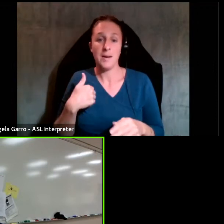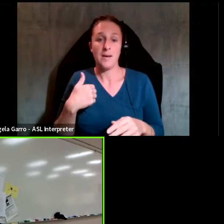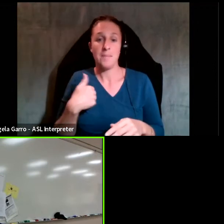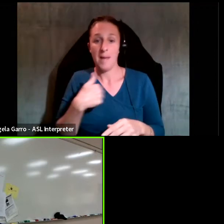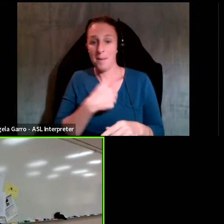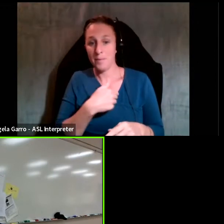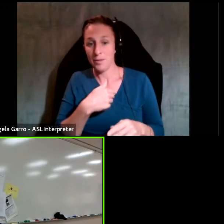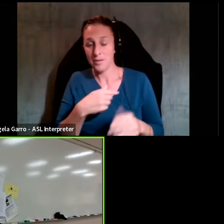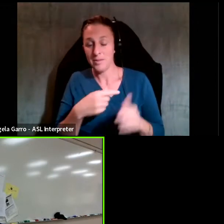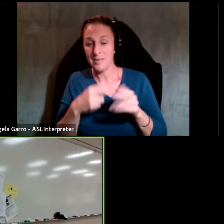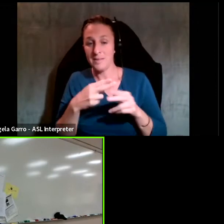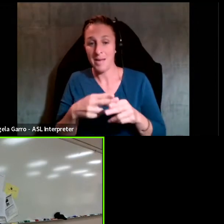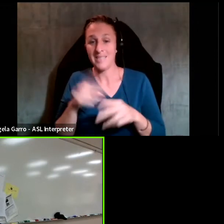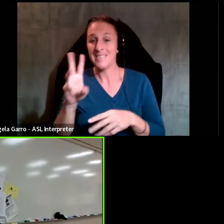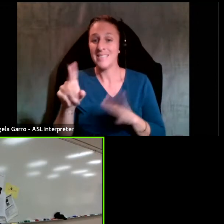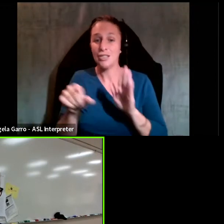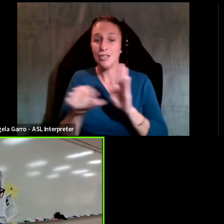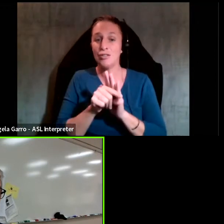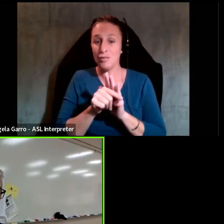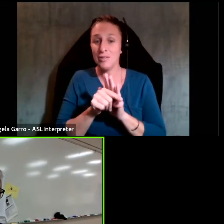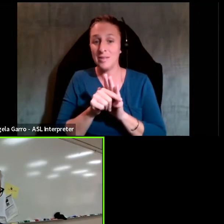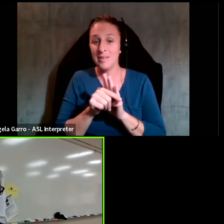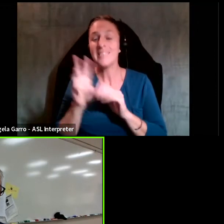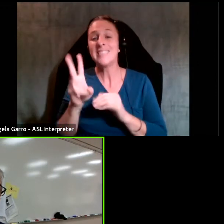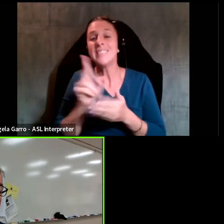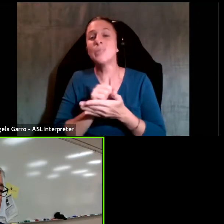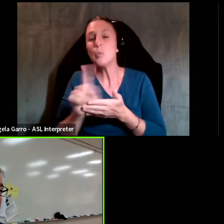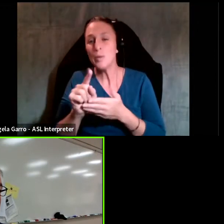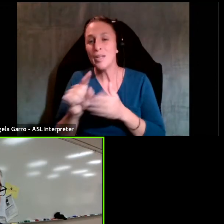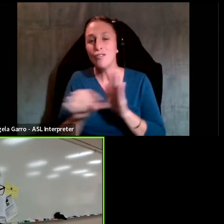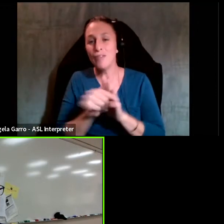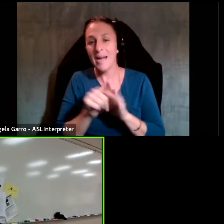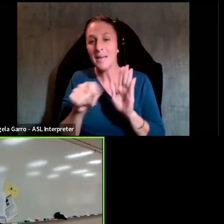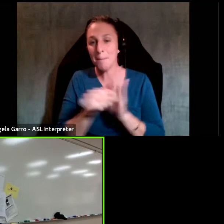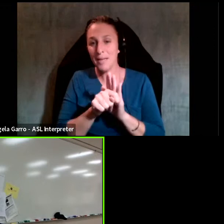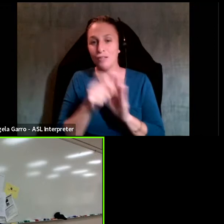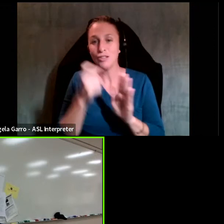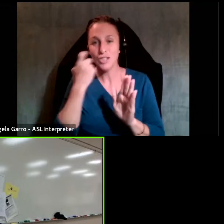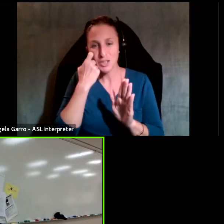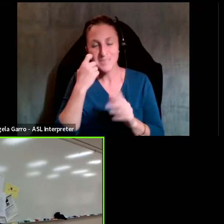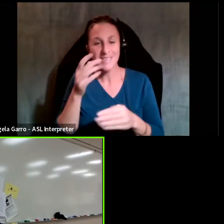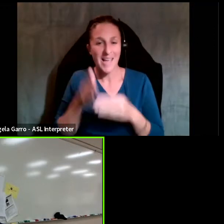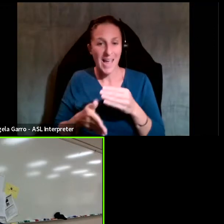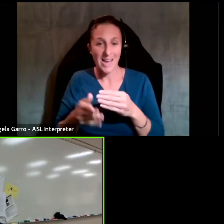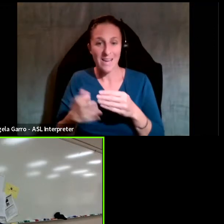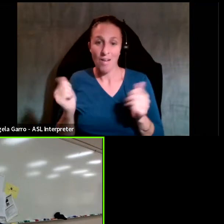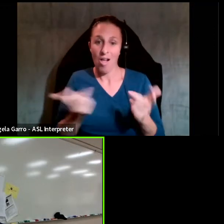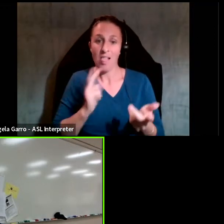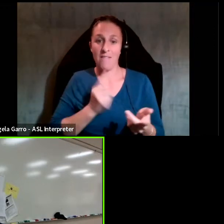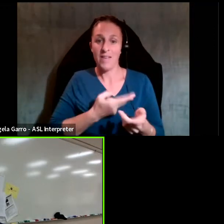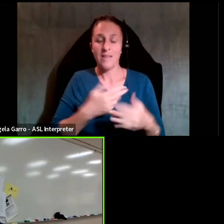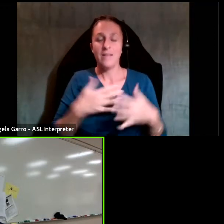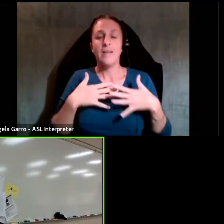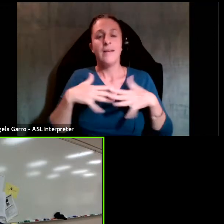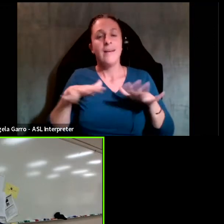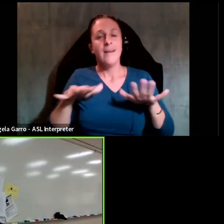6-week grading period just ended, and I think all of us are sort of breathing a sigh of relief